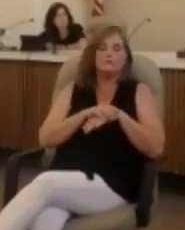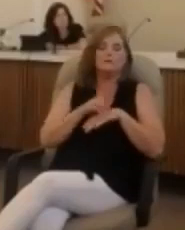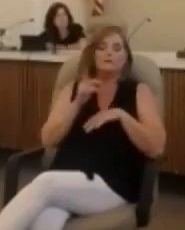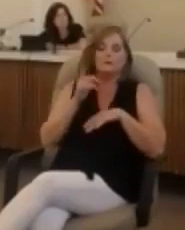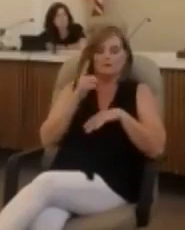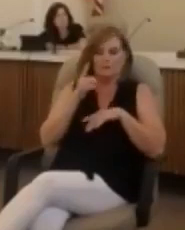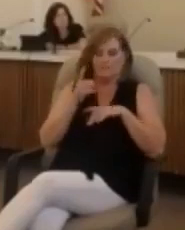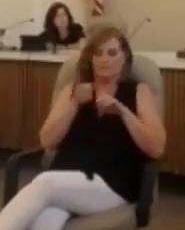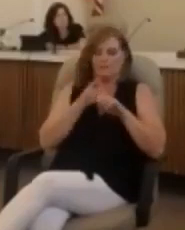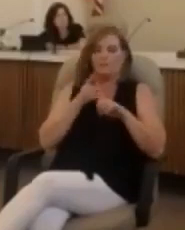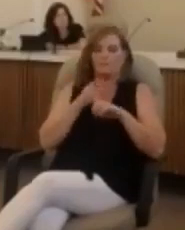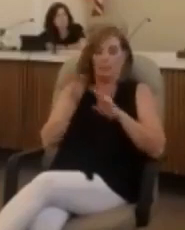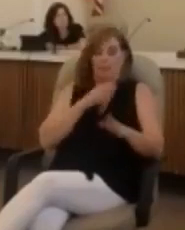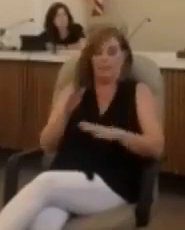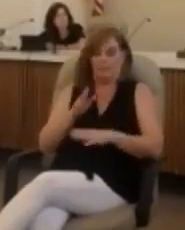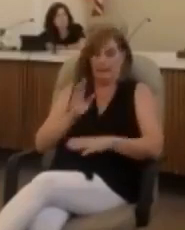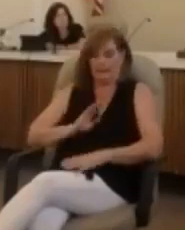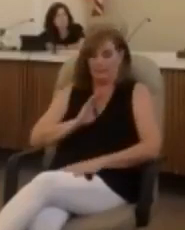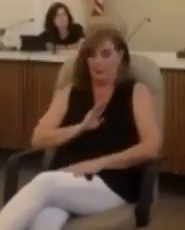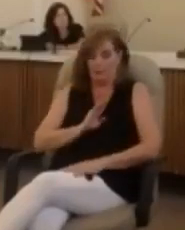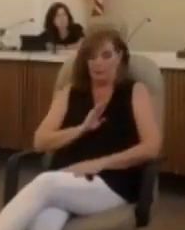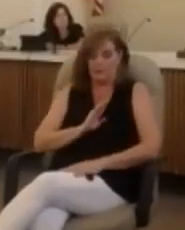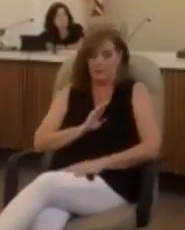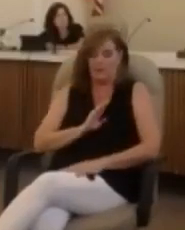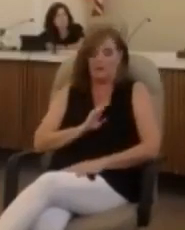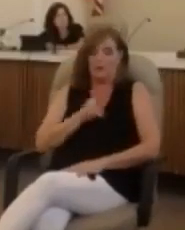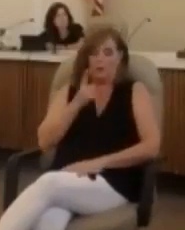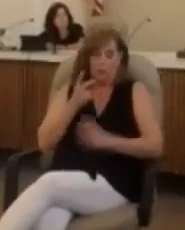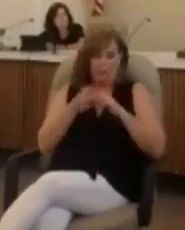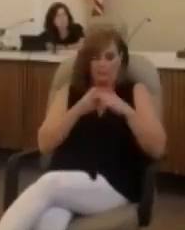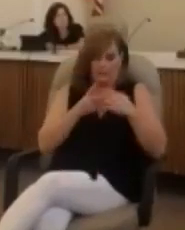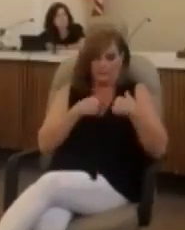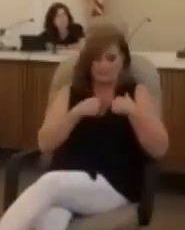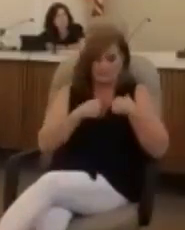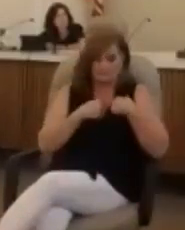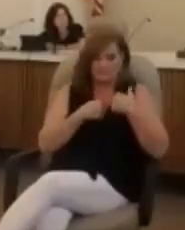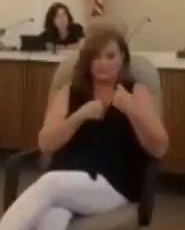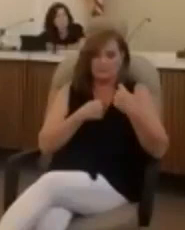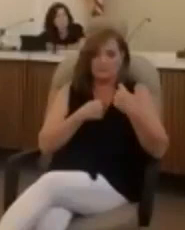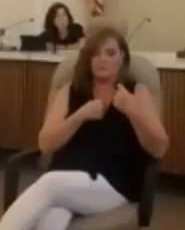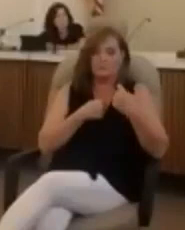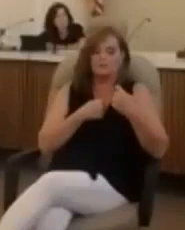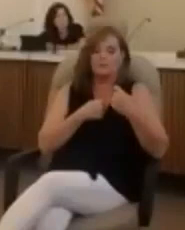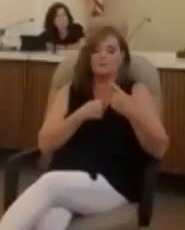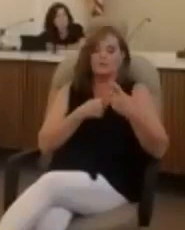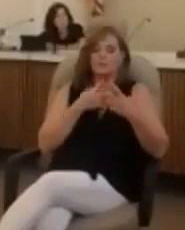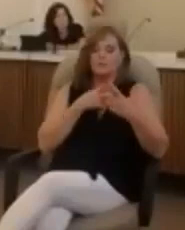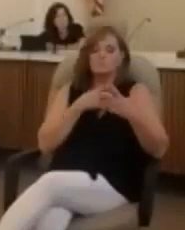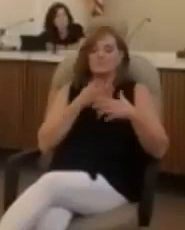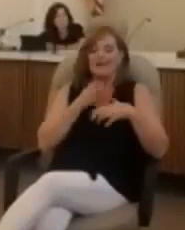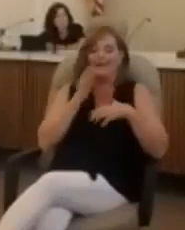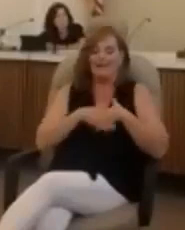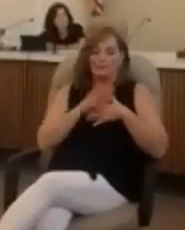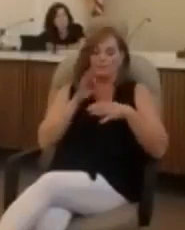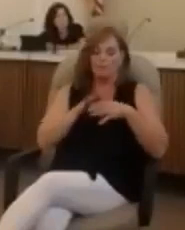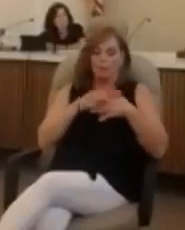board that one of the issues I had was brought up after the vote was already decided.